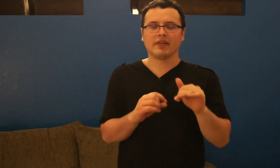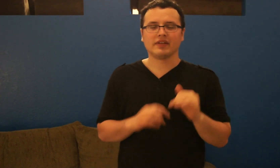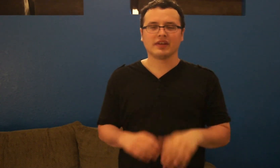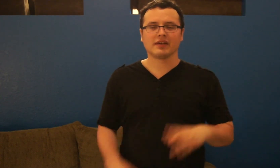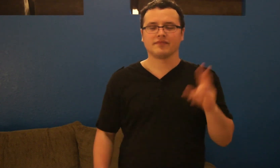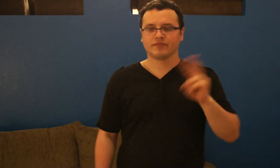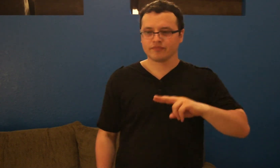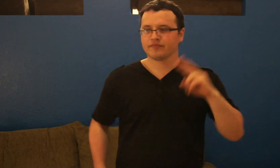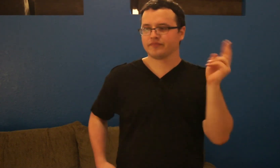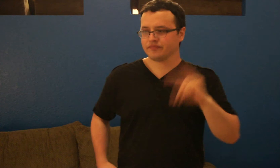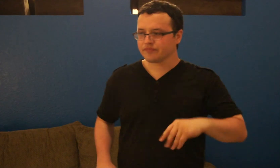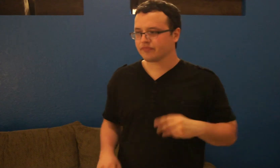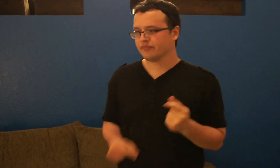Check out my melody.